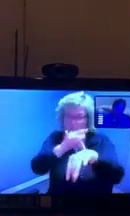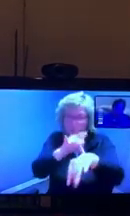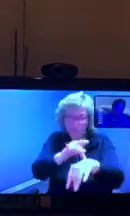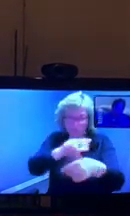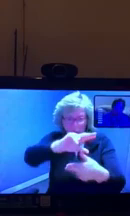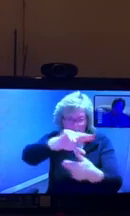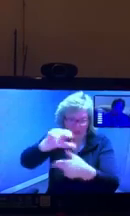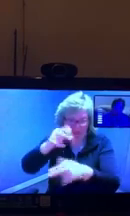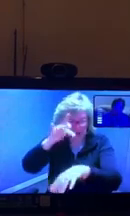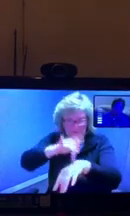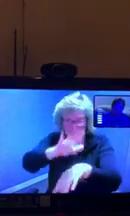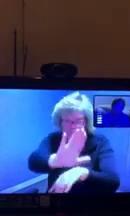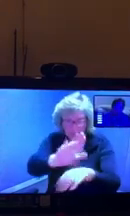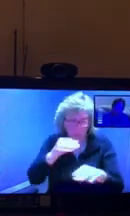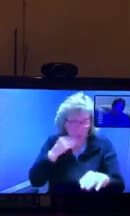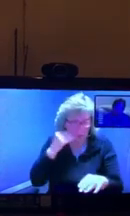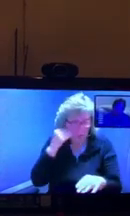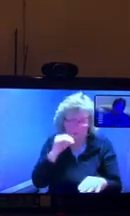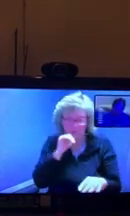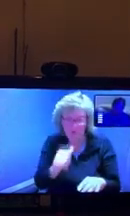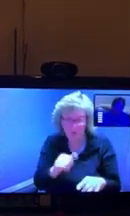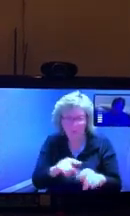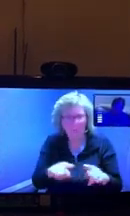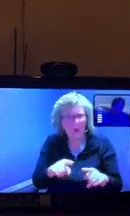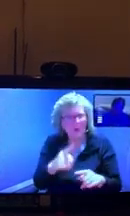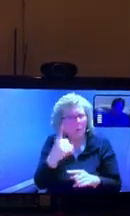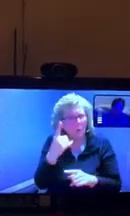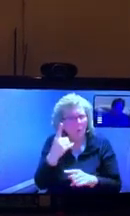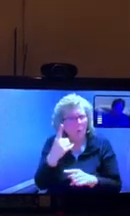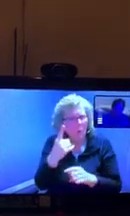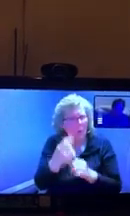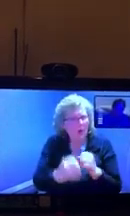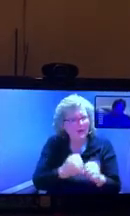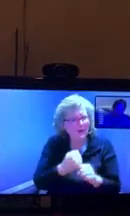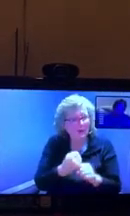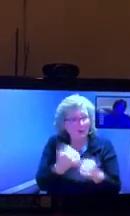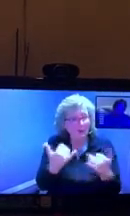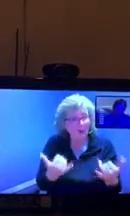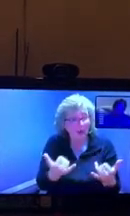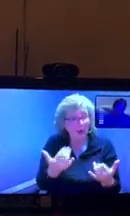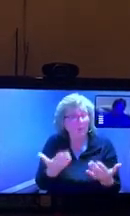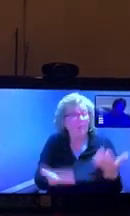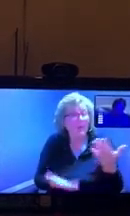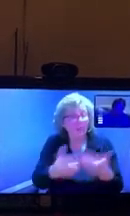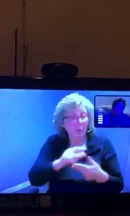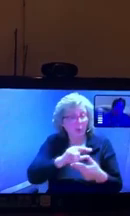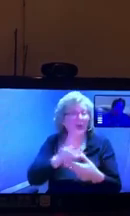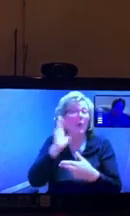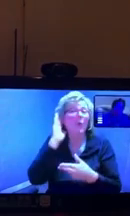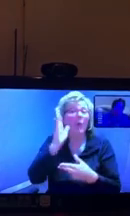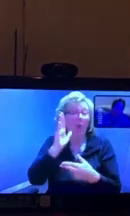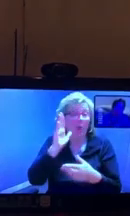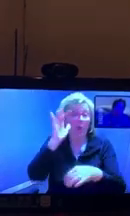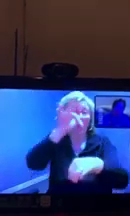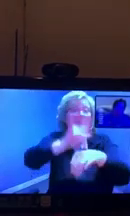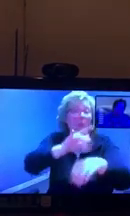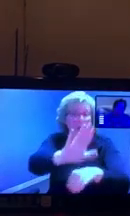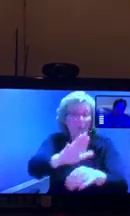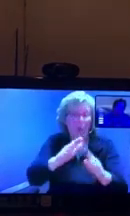time. But a year from now, the hurricane can come to your house. And wouldn't it be great, if it